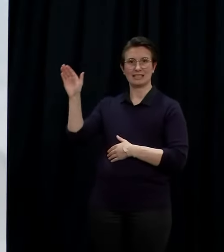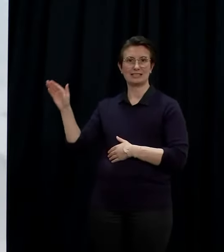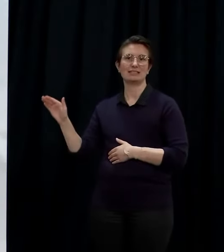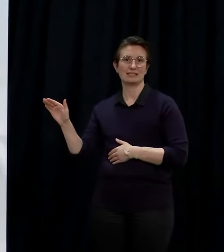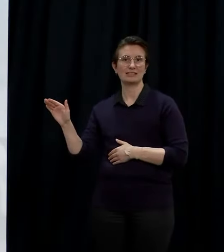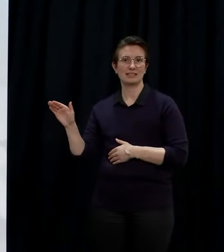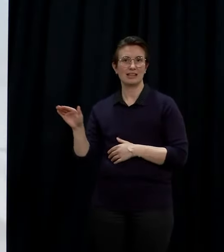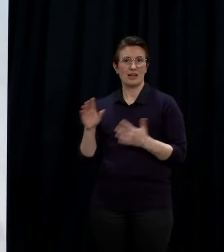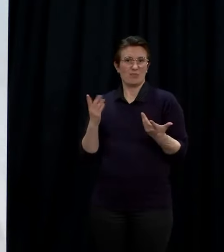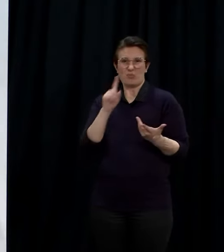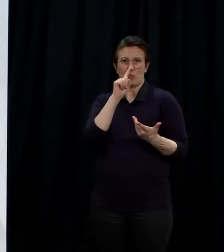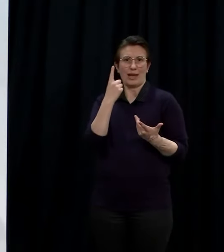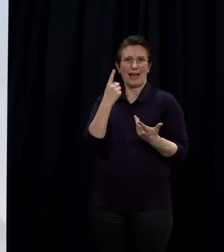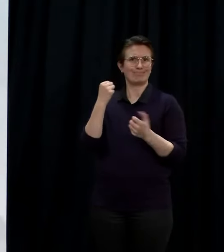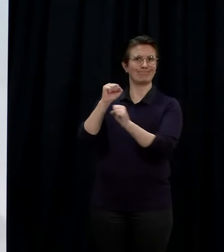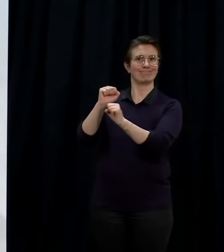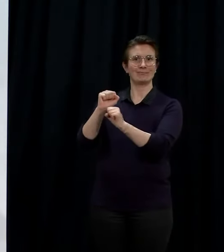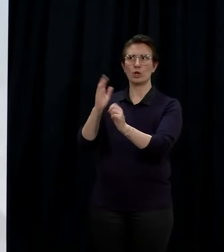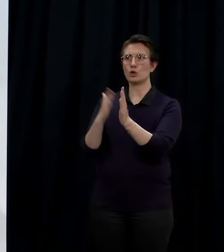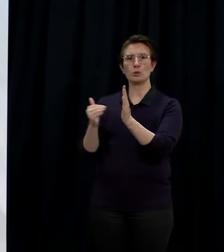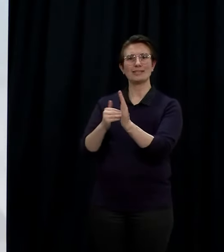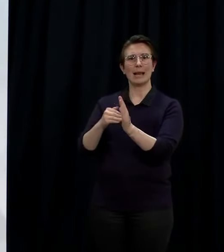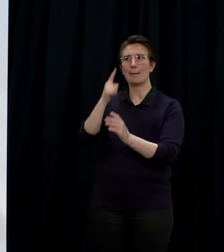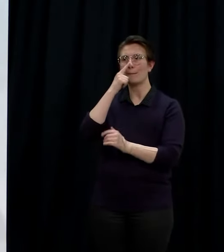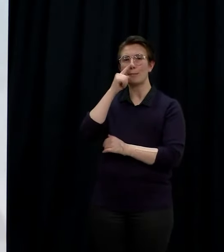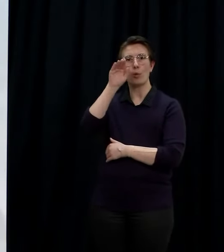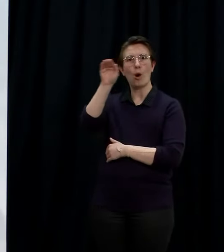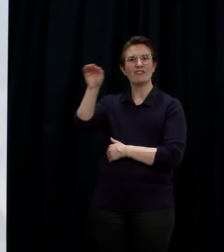ourselves to our citizens. So we